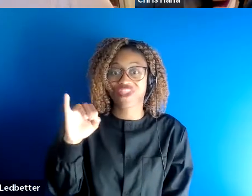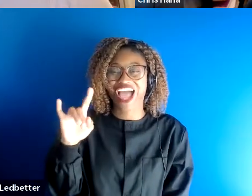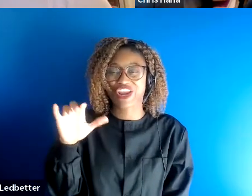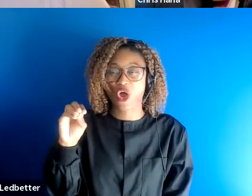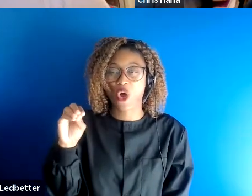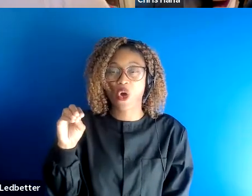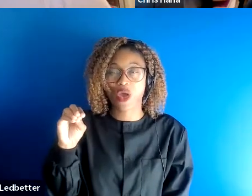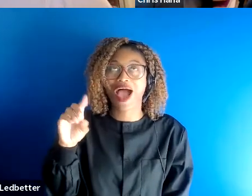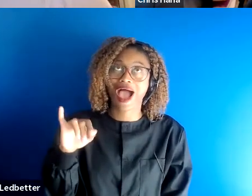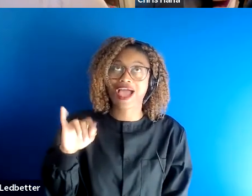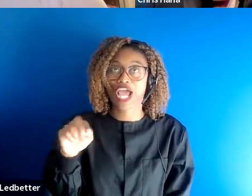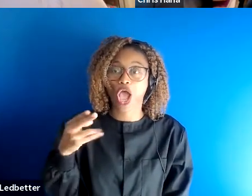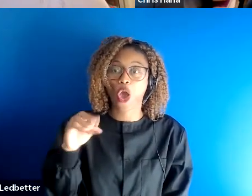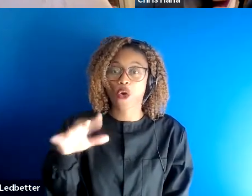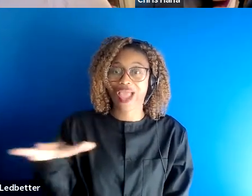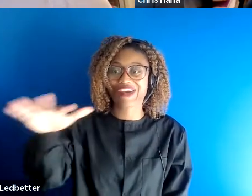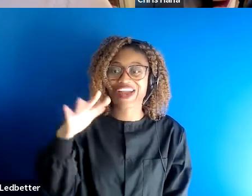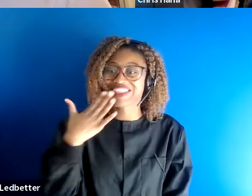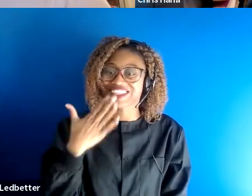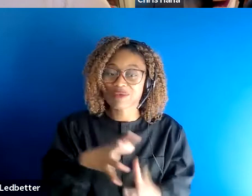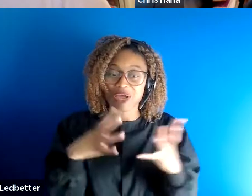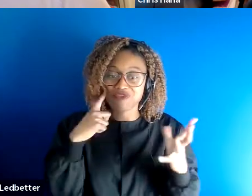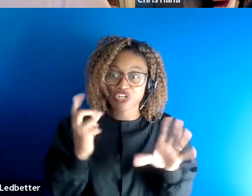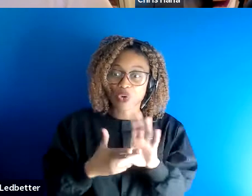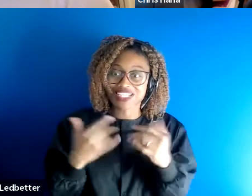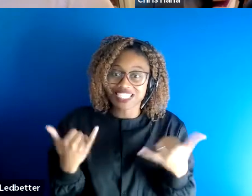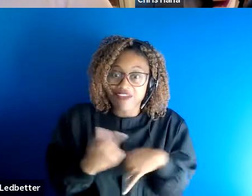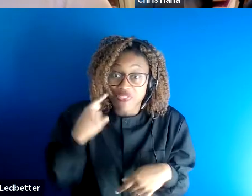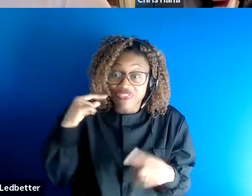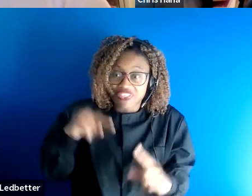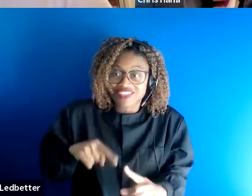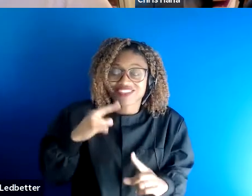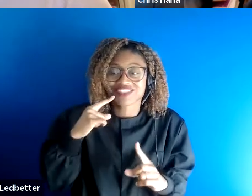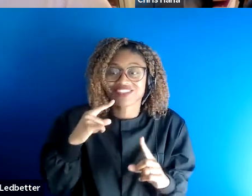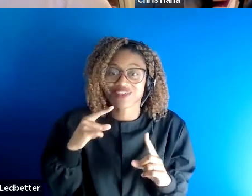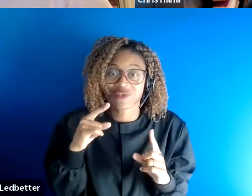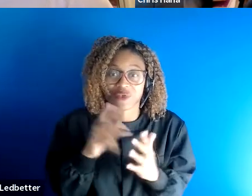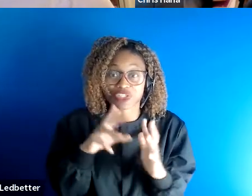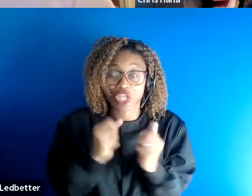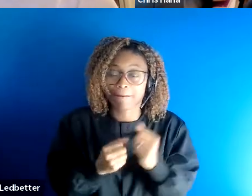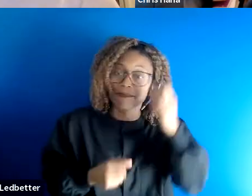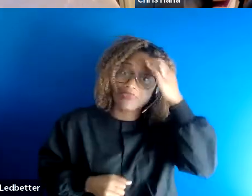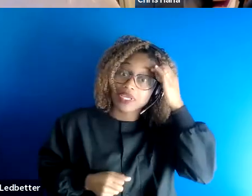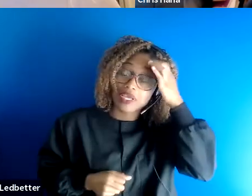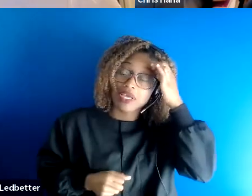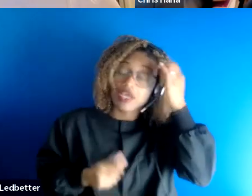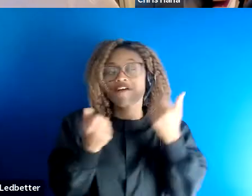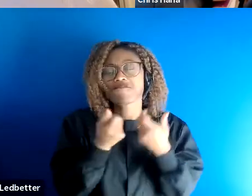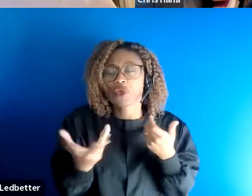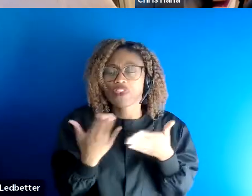And thank you so much for joining us today for this workshop. I want to mention a few housekeeping items before we get